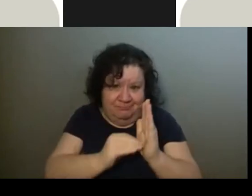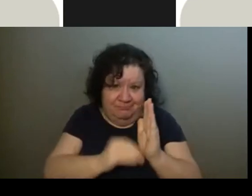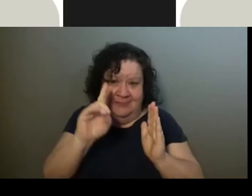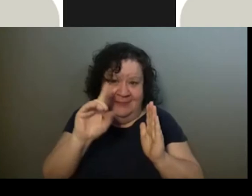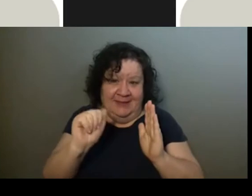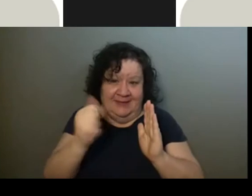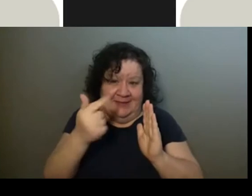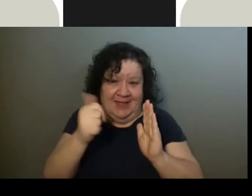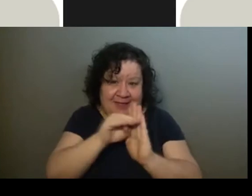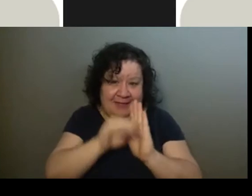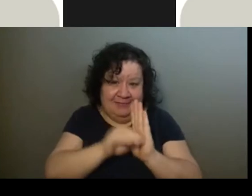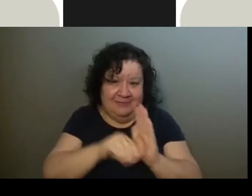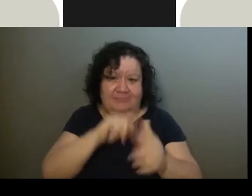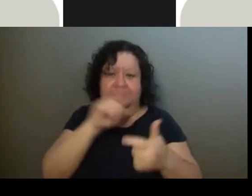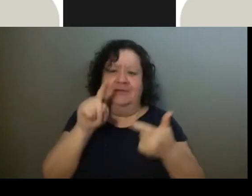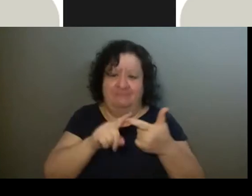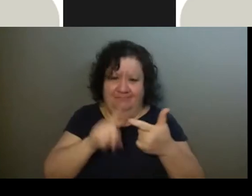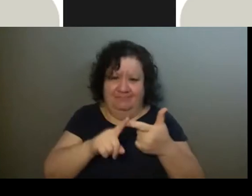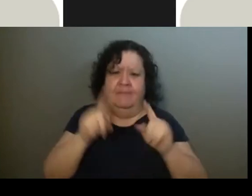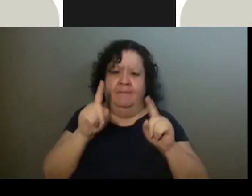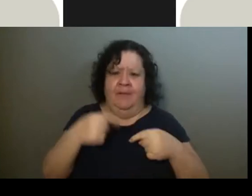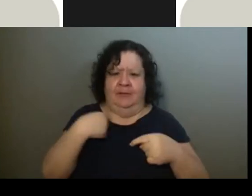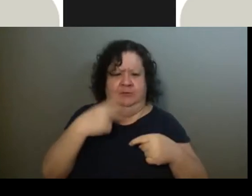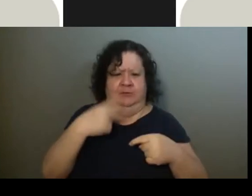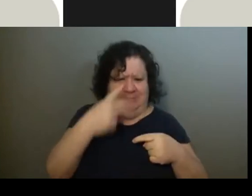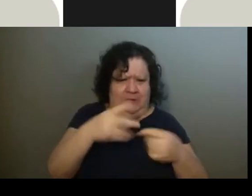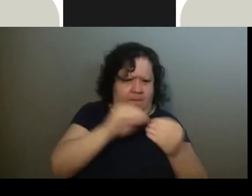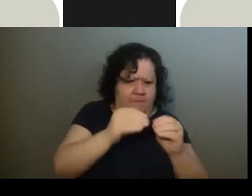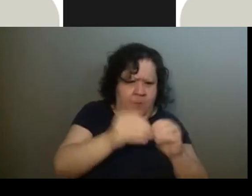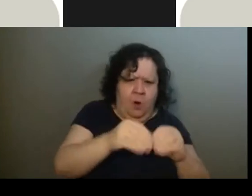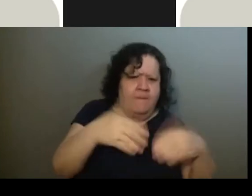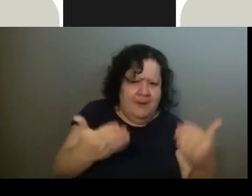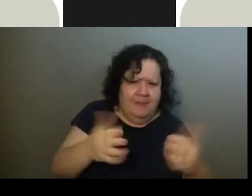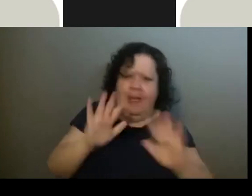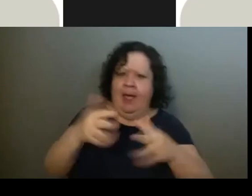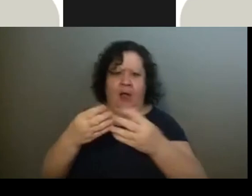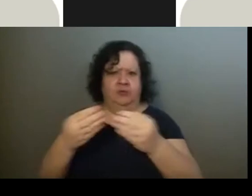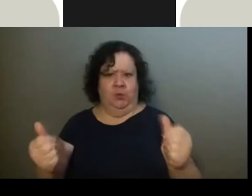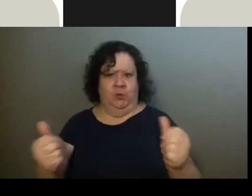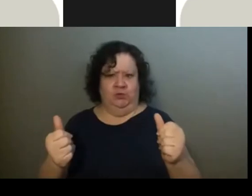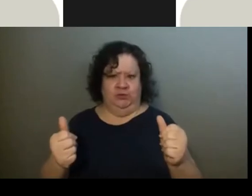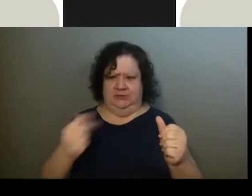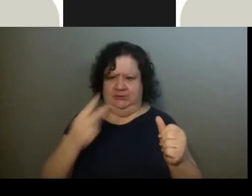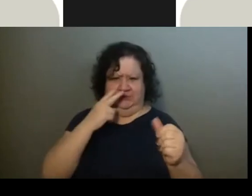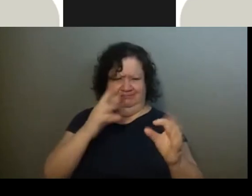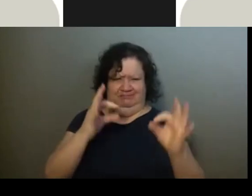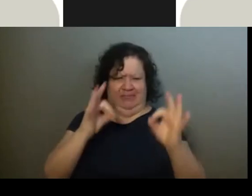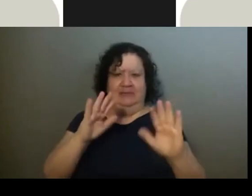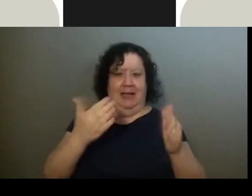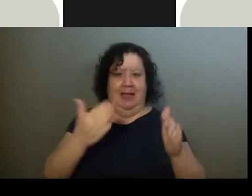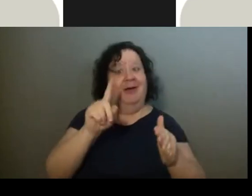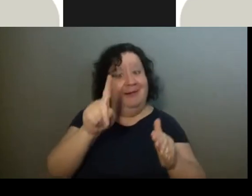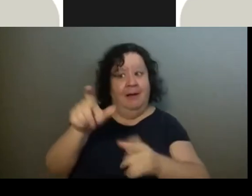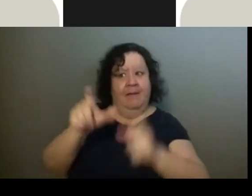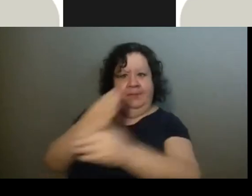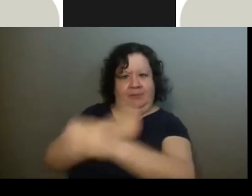disabilities. Technology that can be effective for people with disabilities doesn't need to be high tech. And in much of our work in the